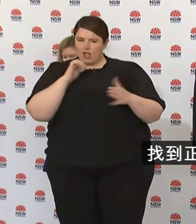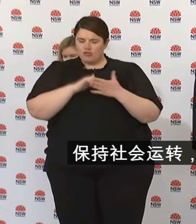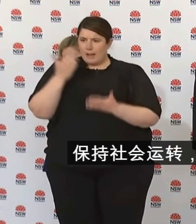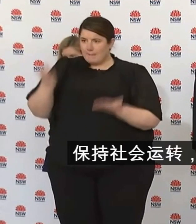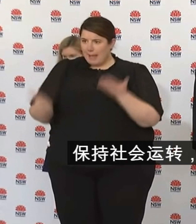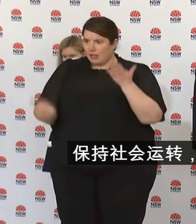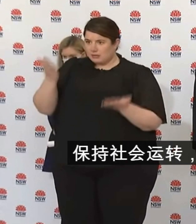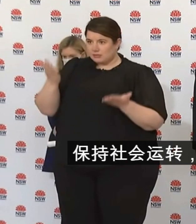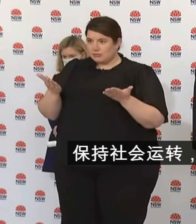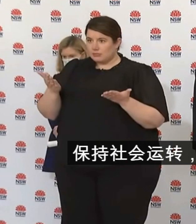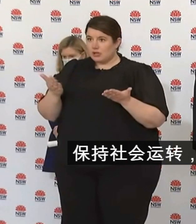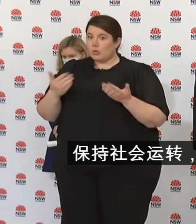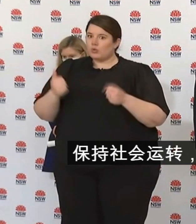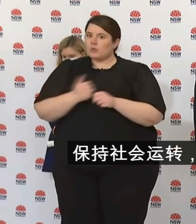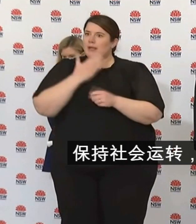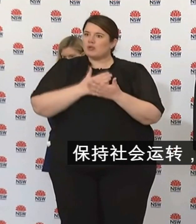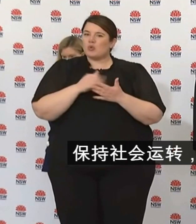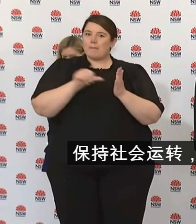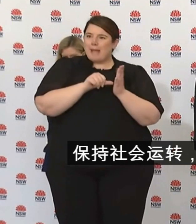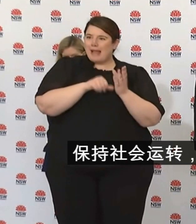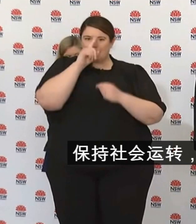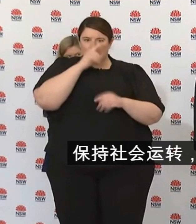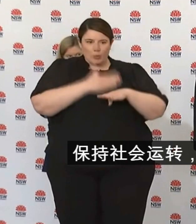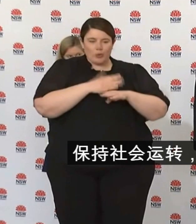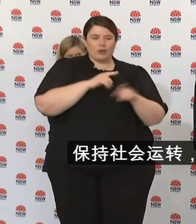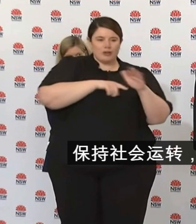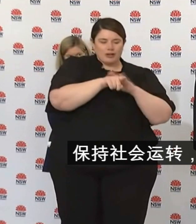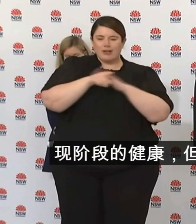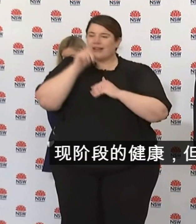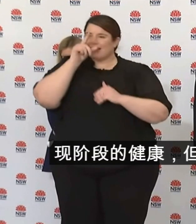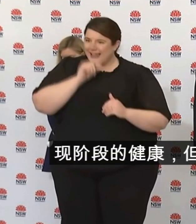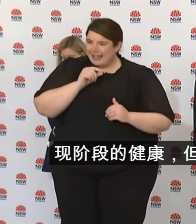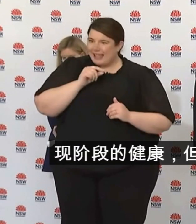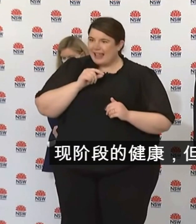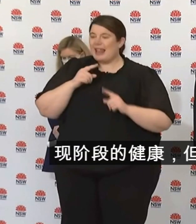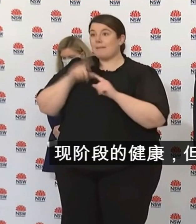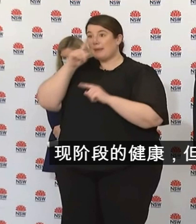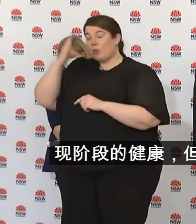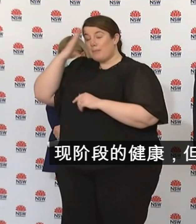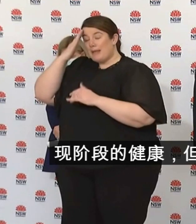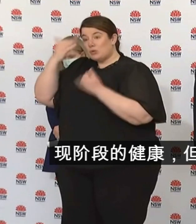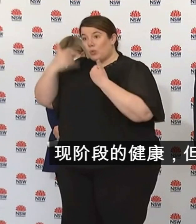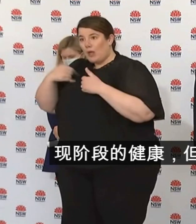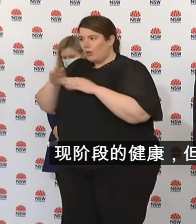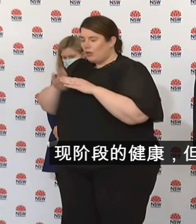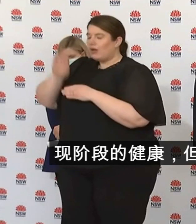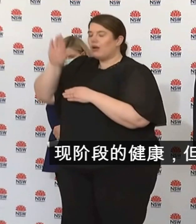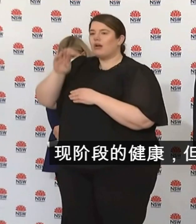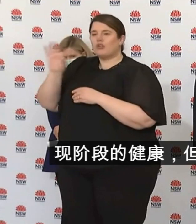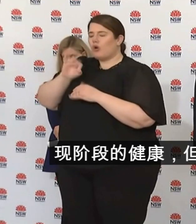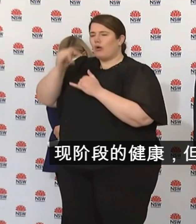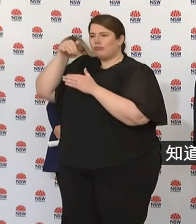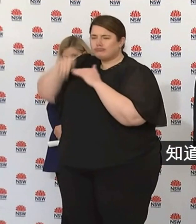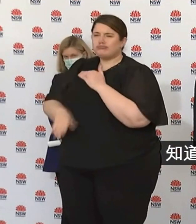with keeping society going, encouraging positive mental health and physical health at this stage, but also focusing our compliance